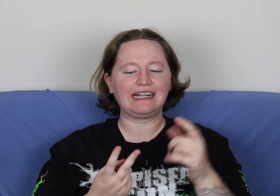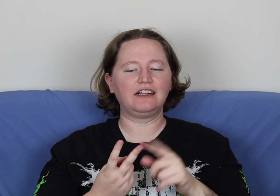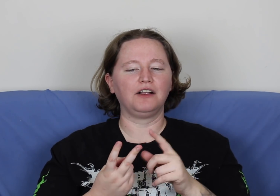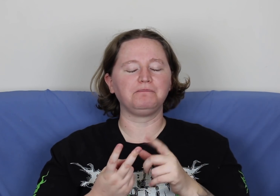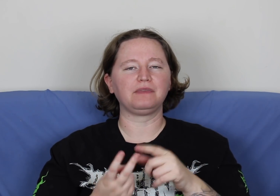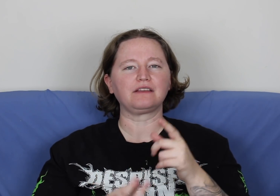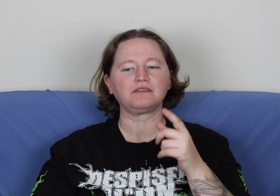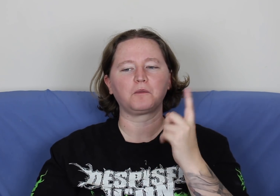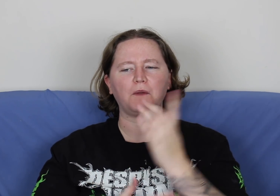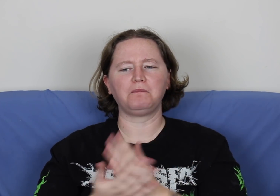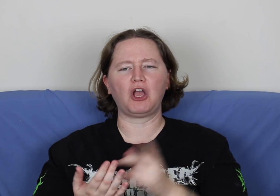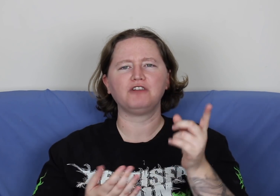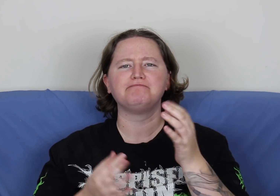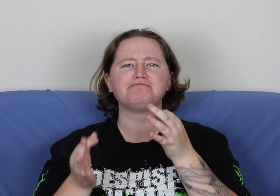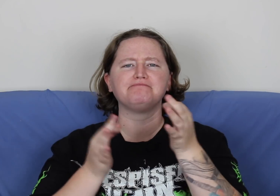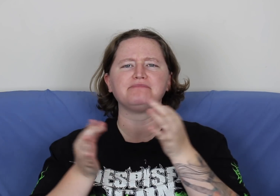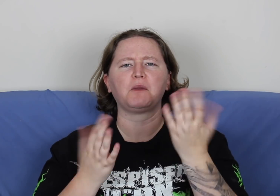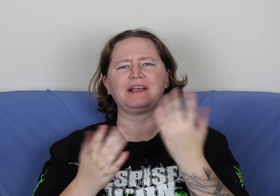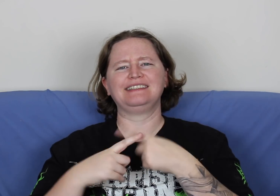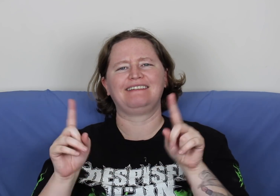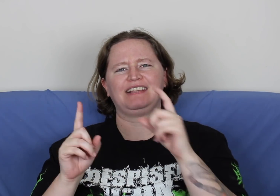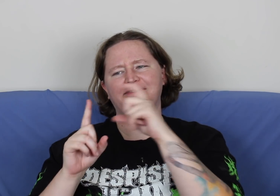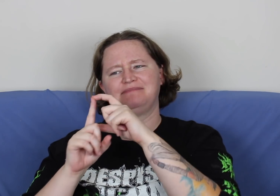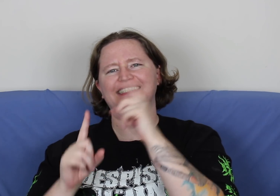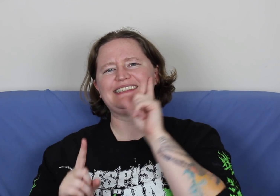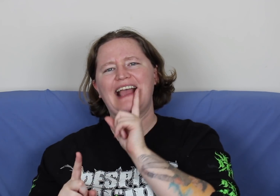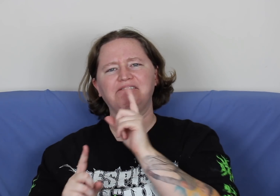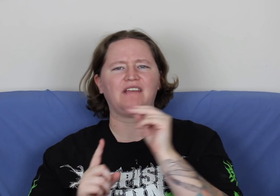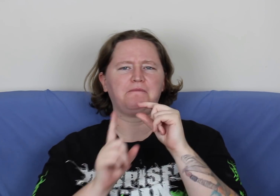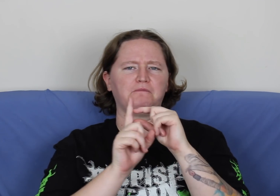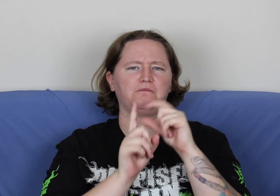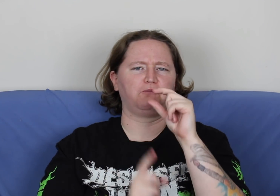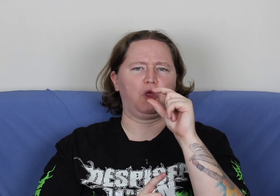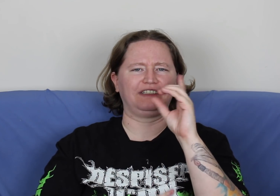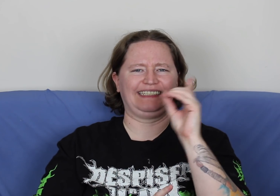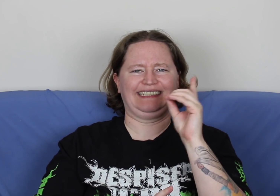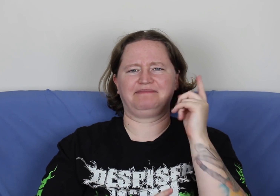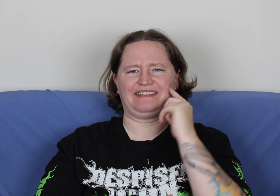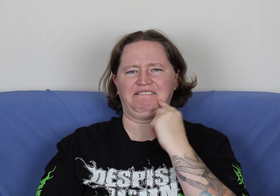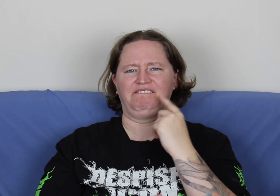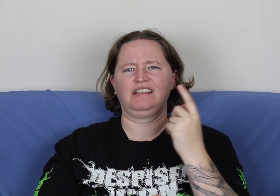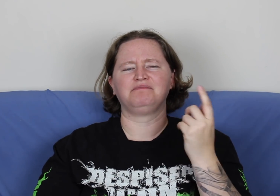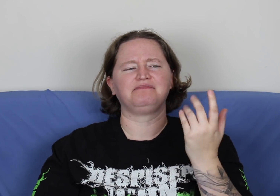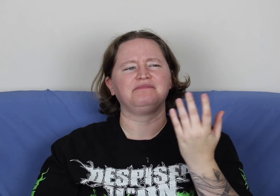information. Another part, they were describing what is the difference between capital D deaf and lowercase d